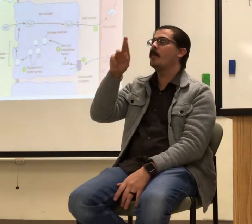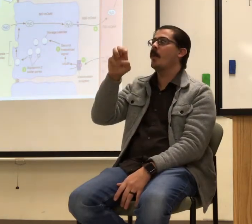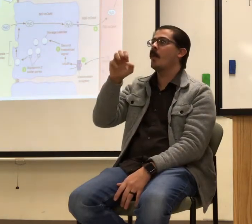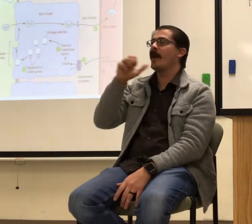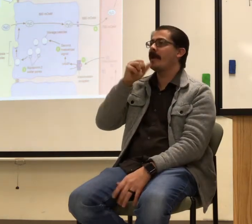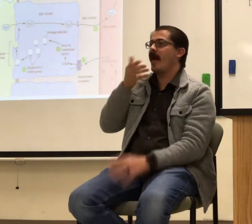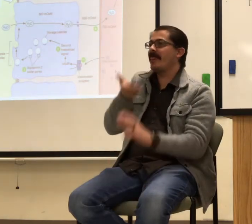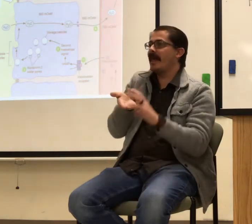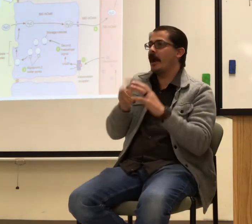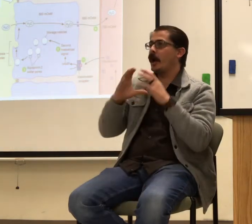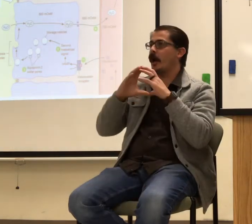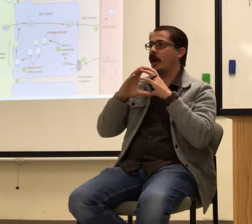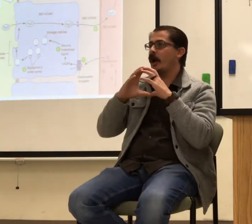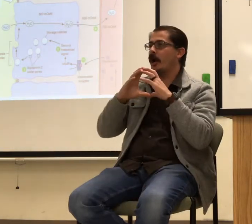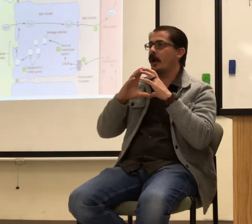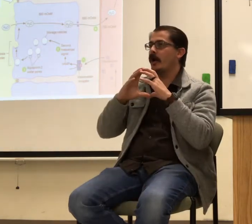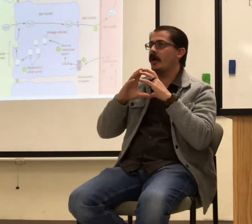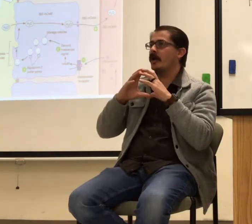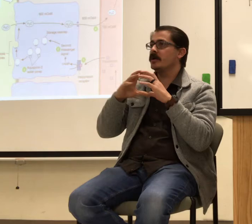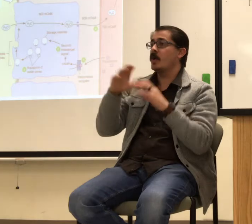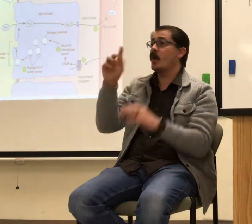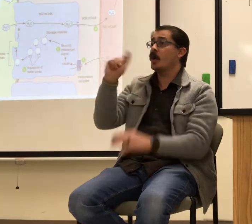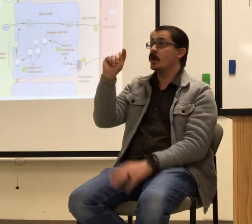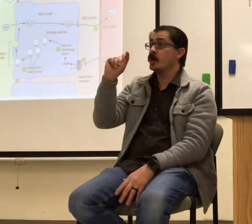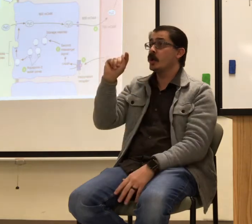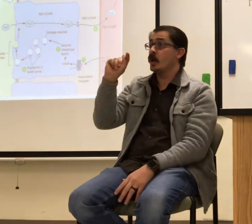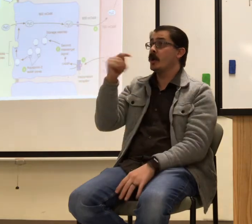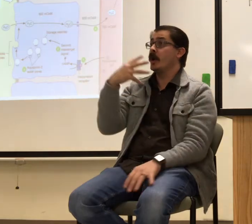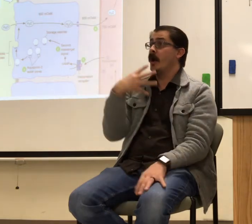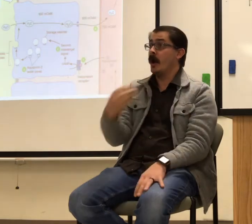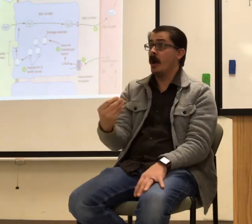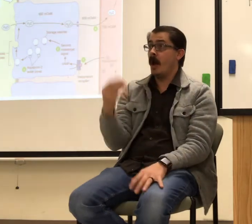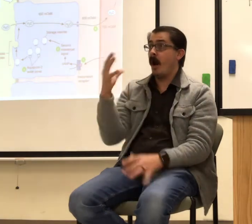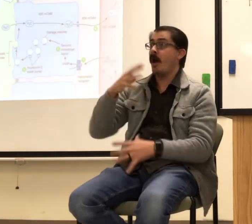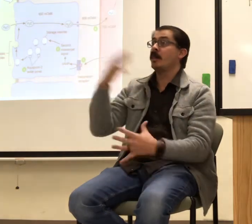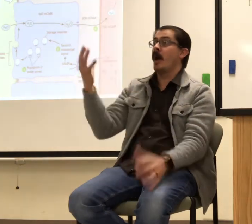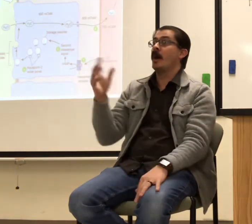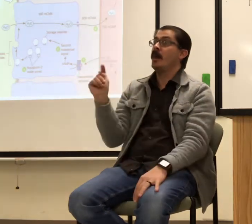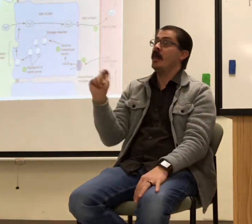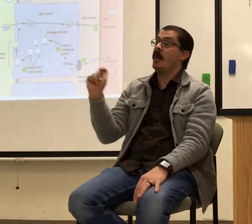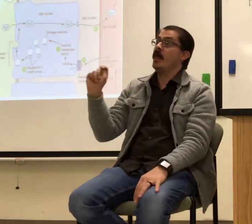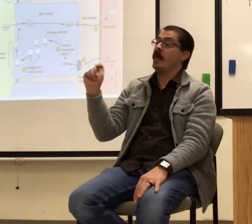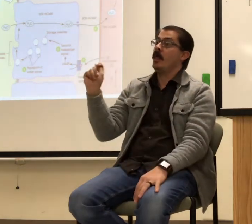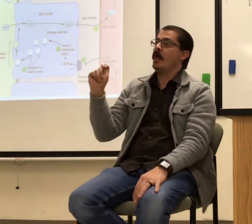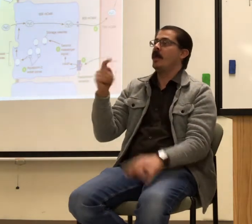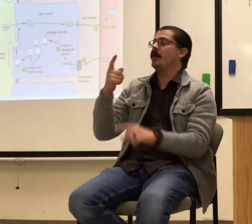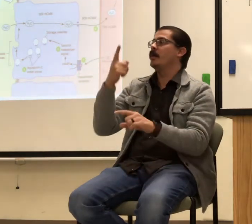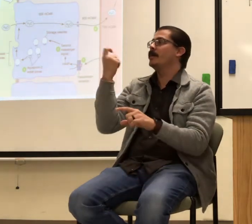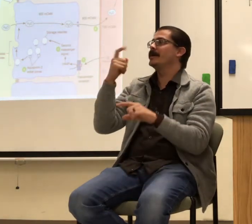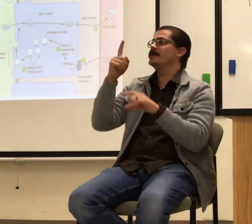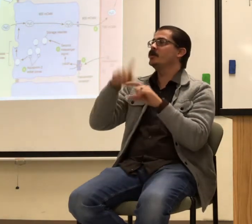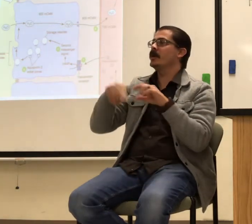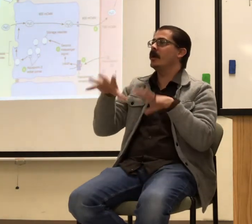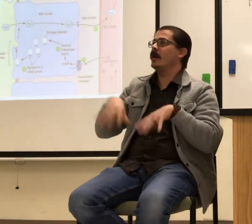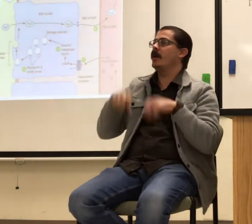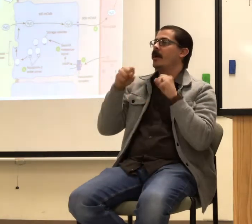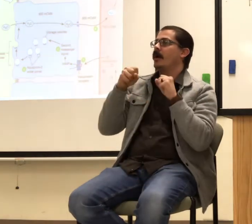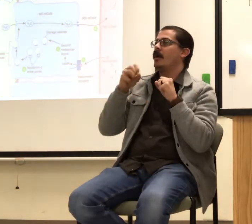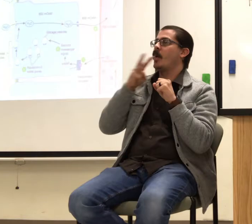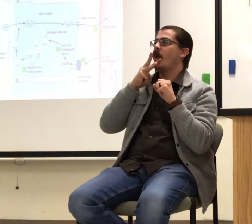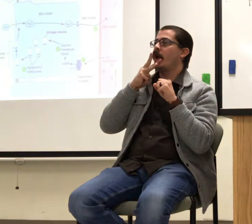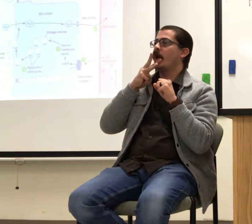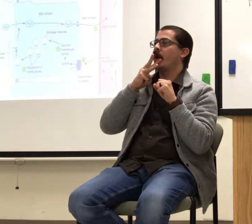for whatever reason, your urine output is going to be a lot because you can't reabsorb the water. You're losing a lot of